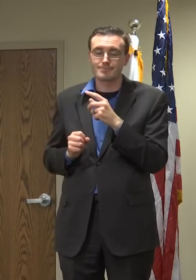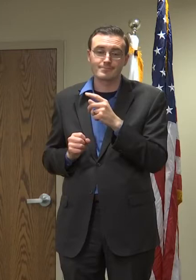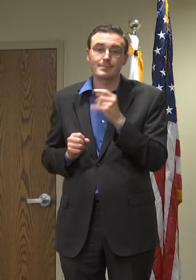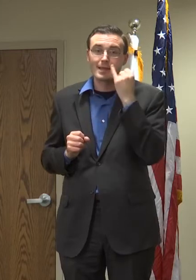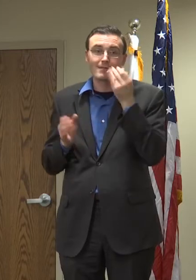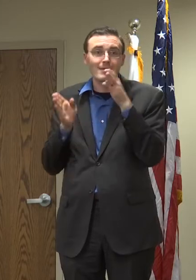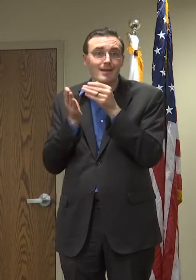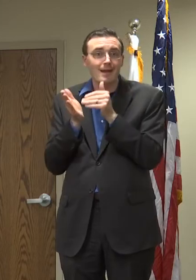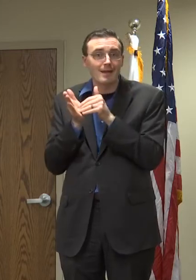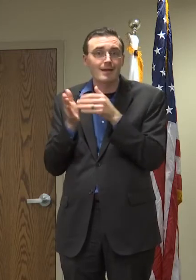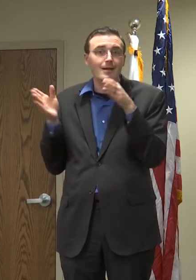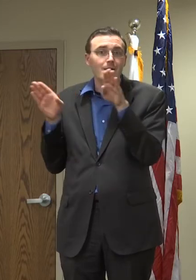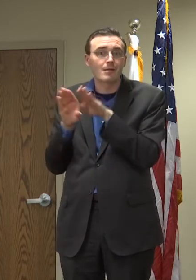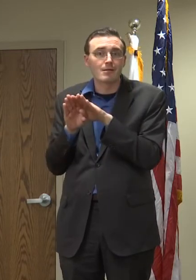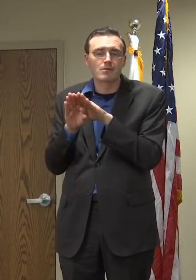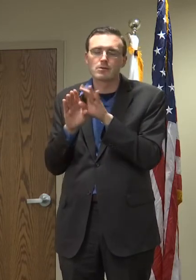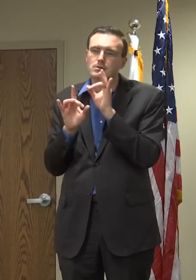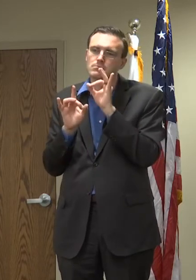They went through something